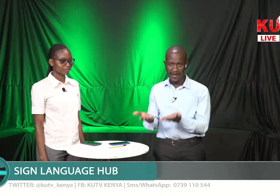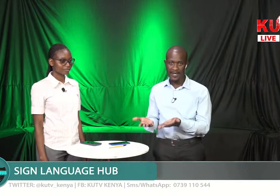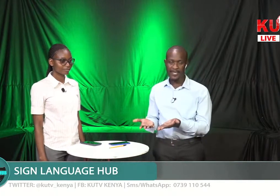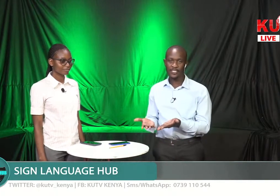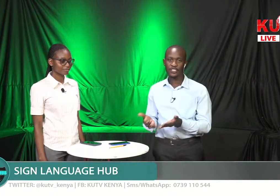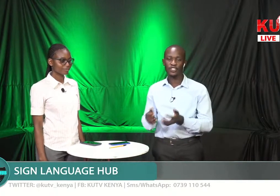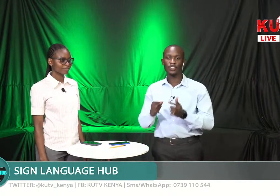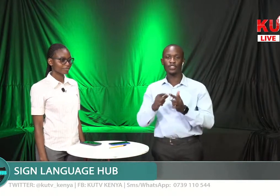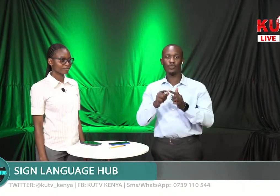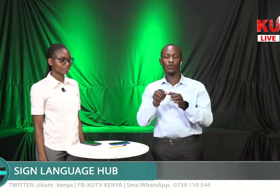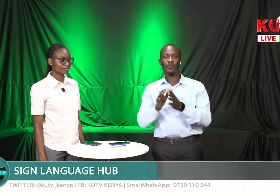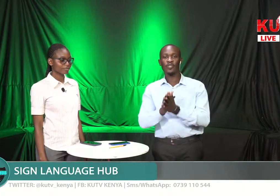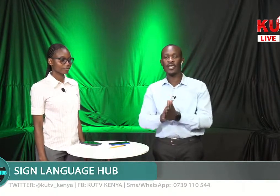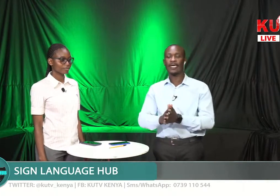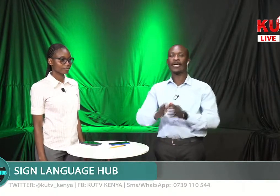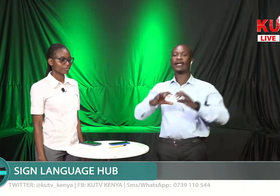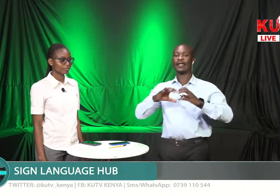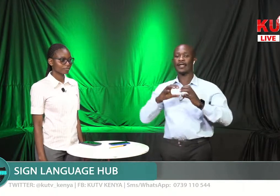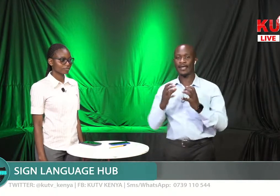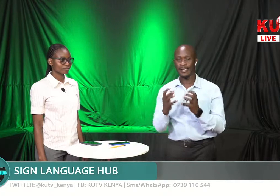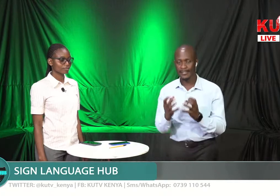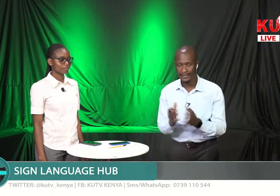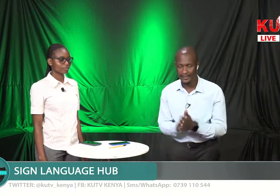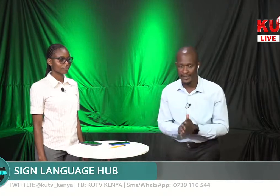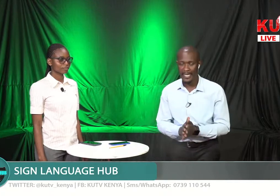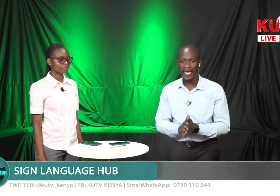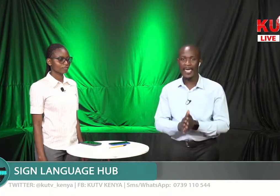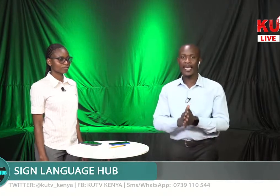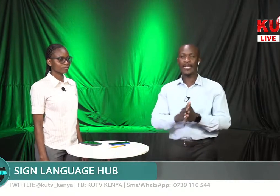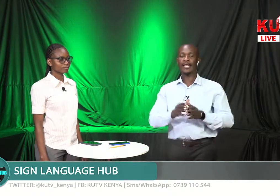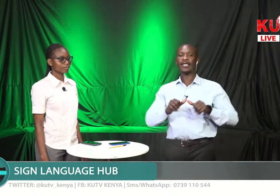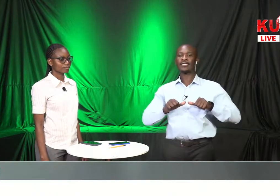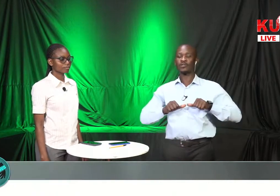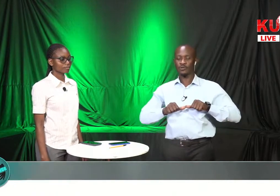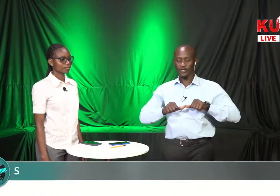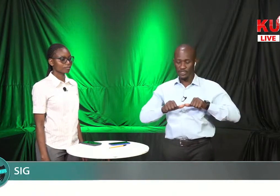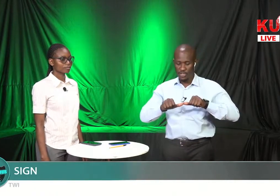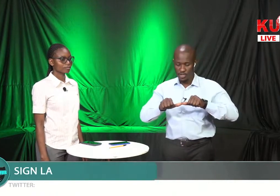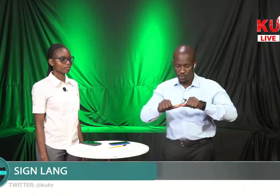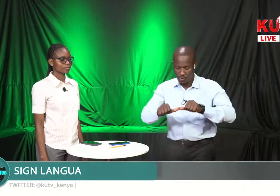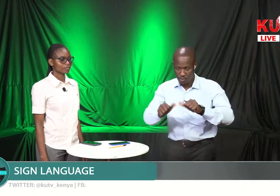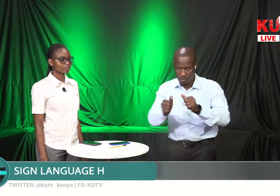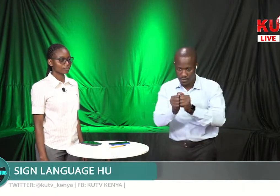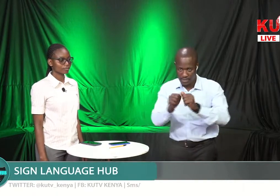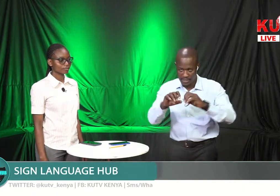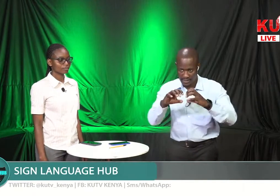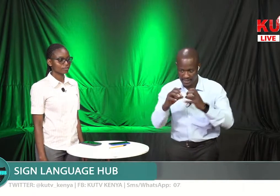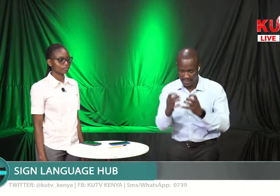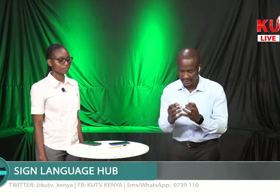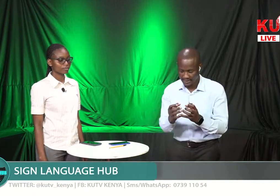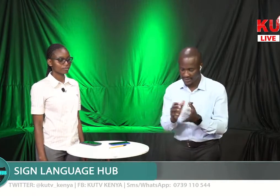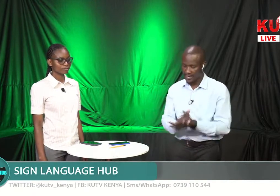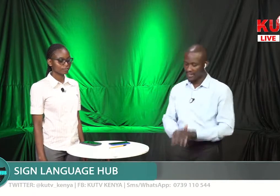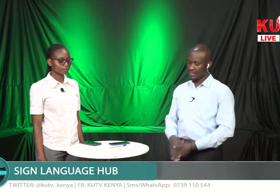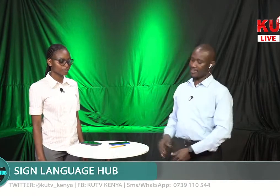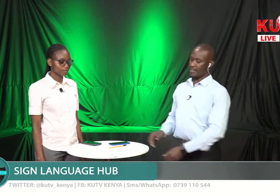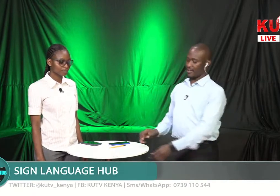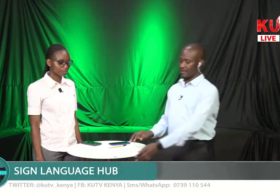Welcome back to the class, and let's continue with the class. All